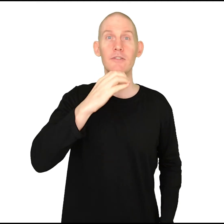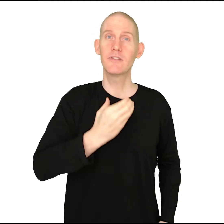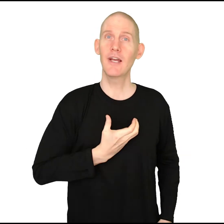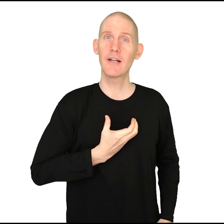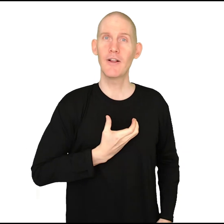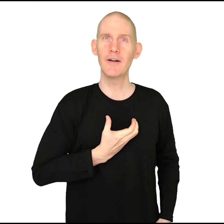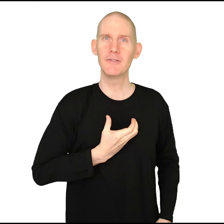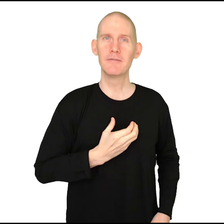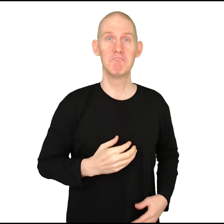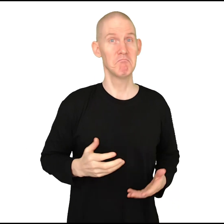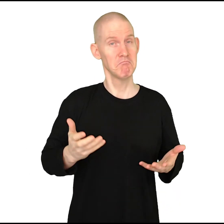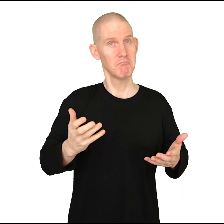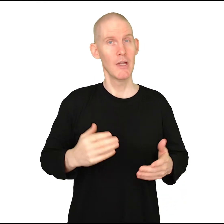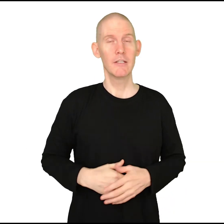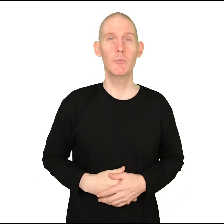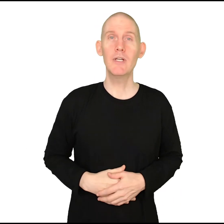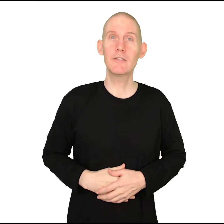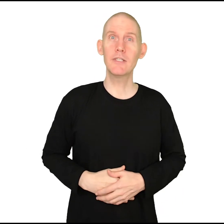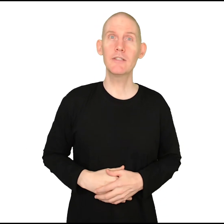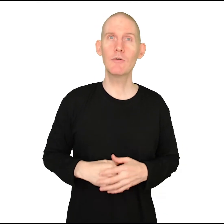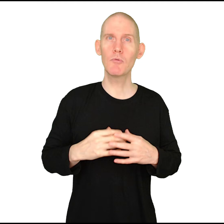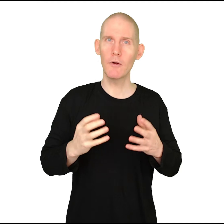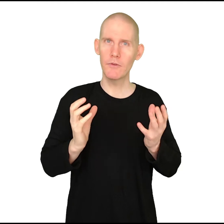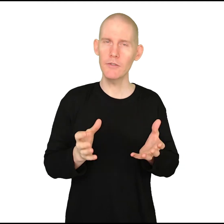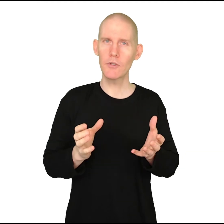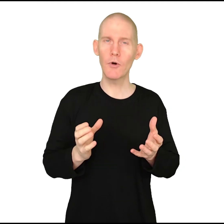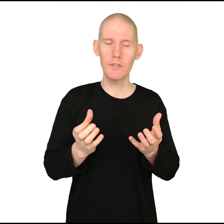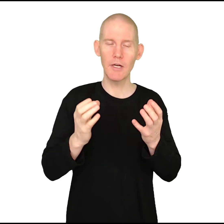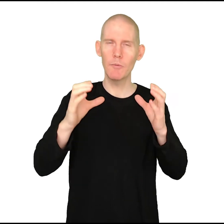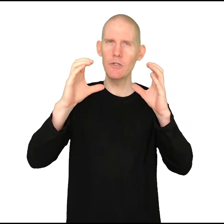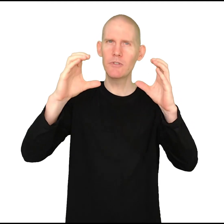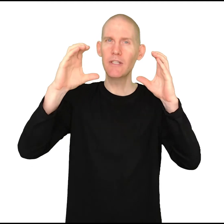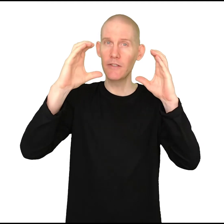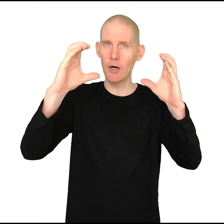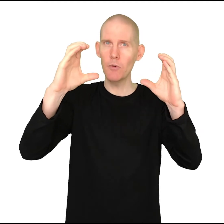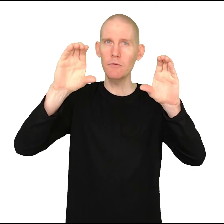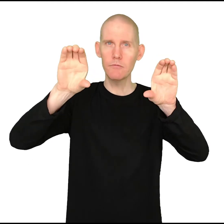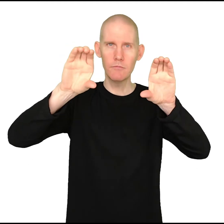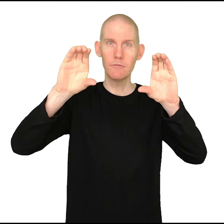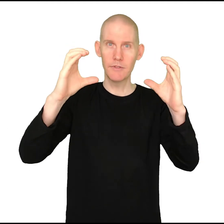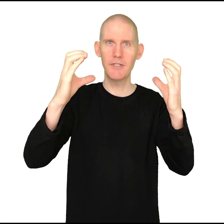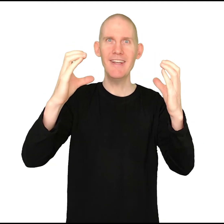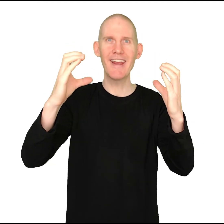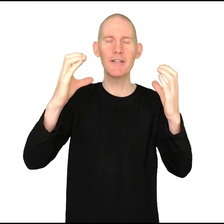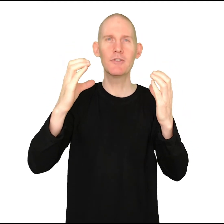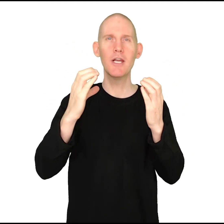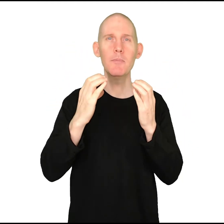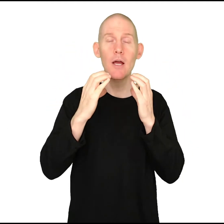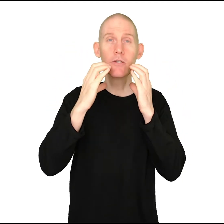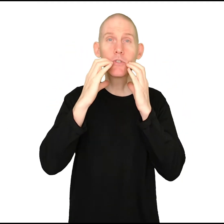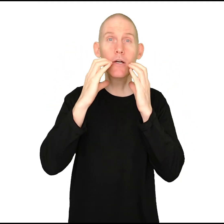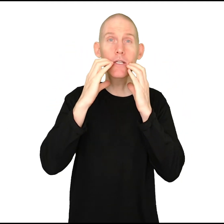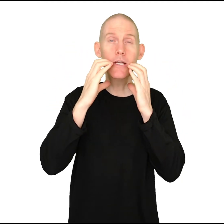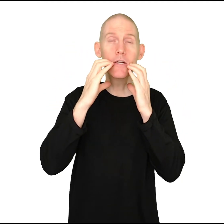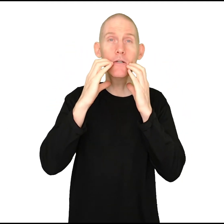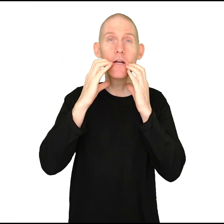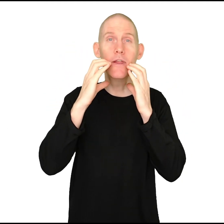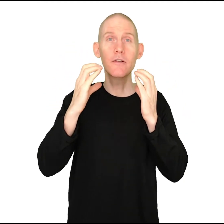Santa Claus. To be consistent throughout this course, I will be using the double C hand shape, starting here and then going